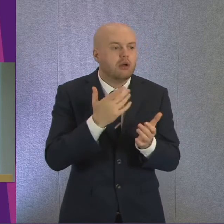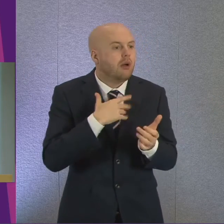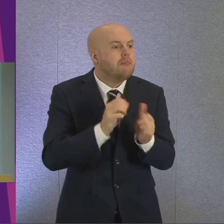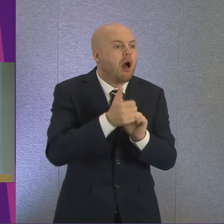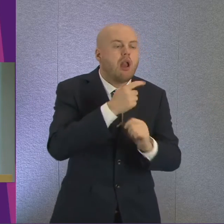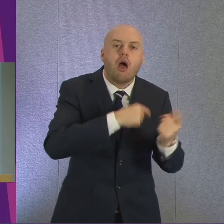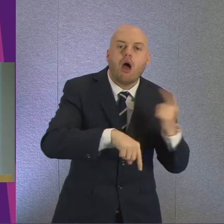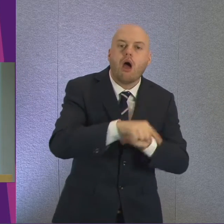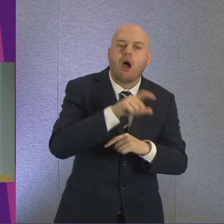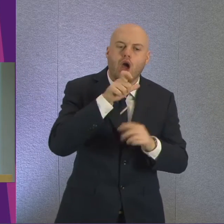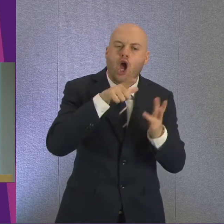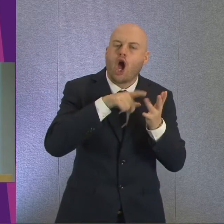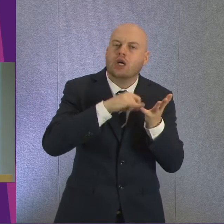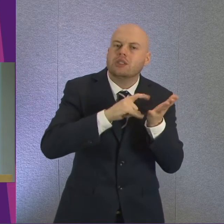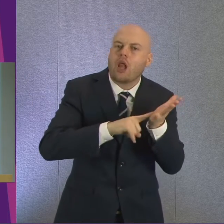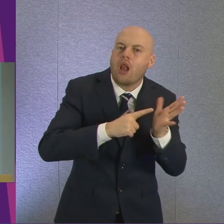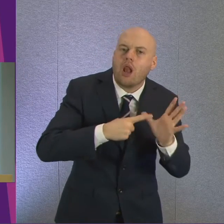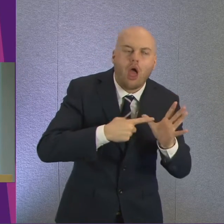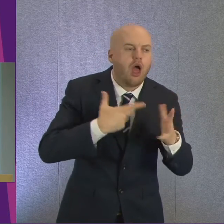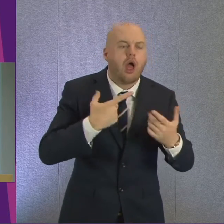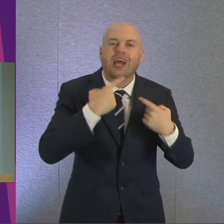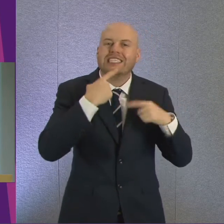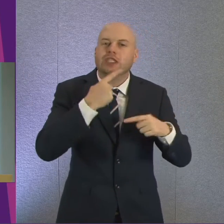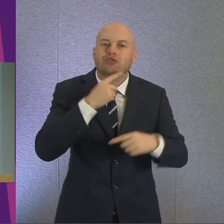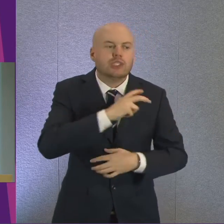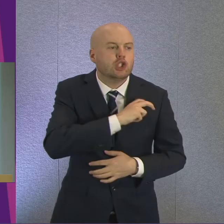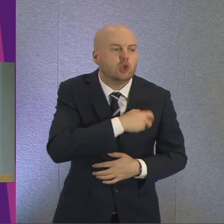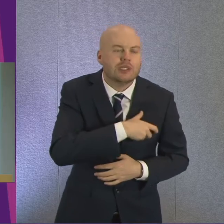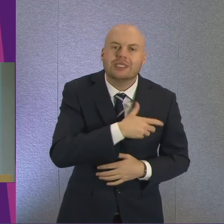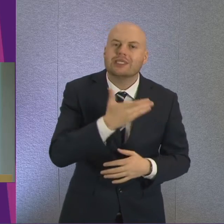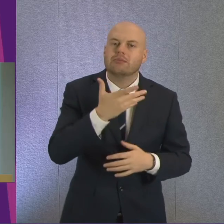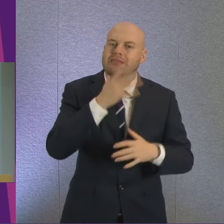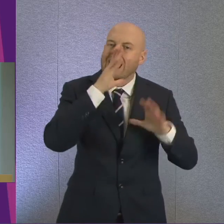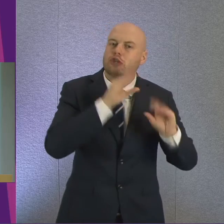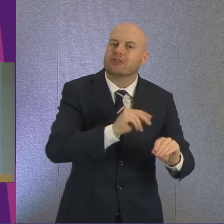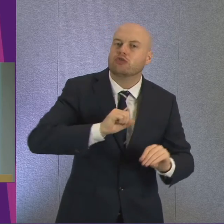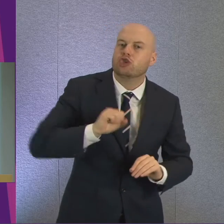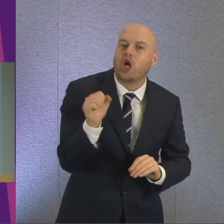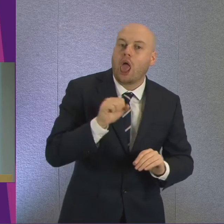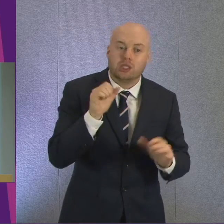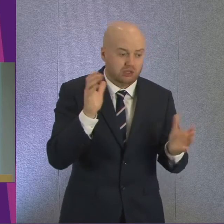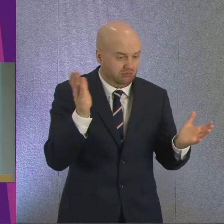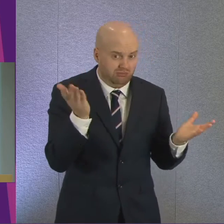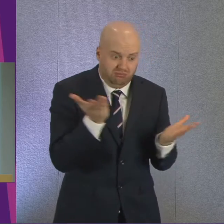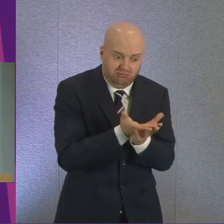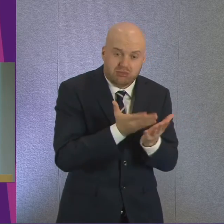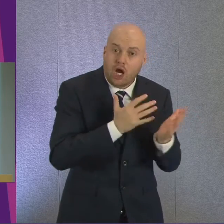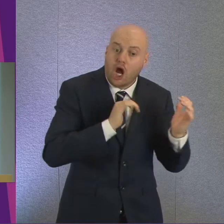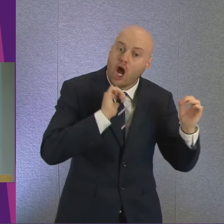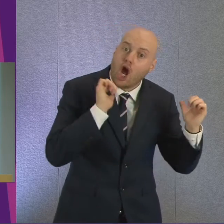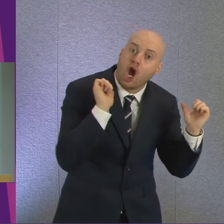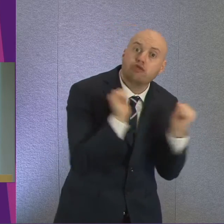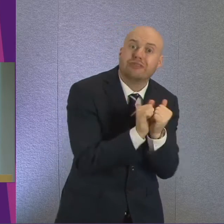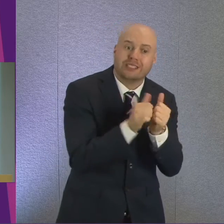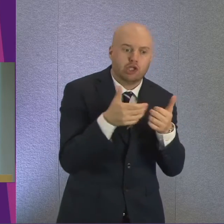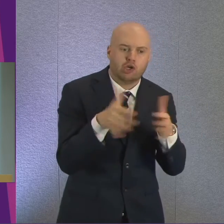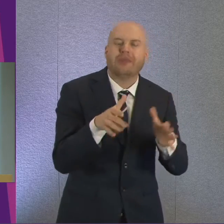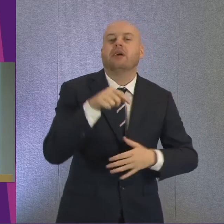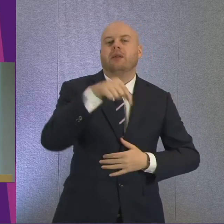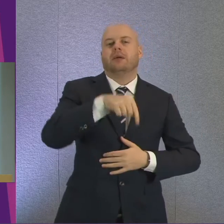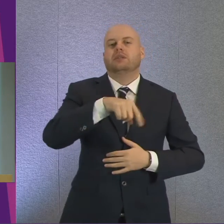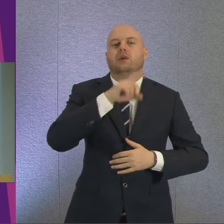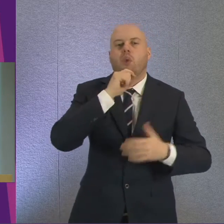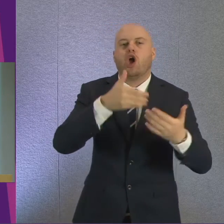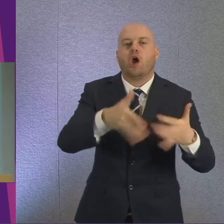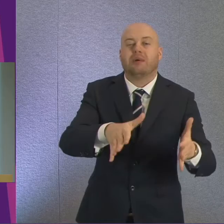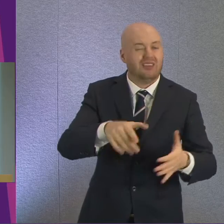ADIS, SOLACE and the teaching unions. The Deputy First Minister has planned meetings with those partners later